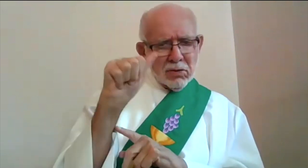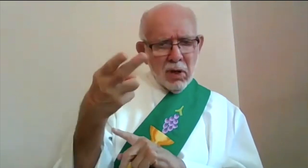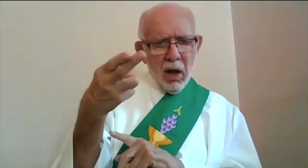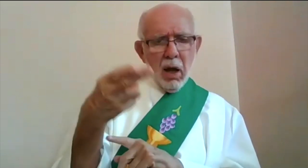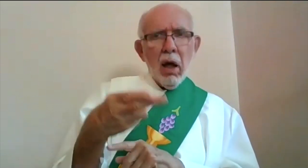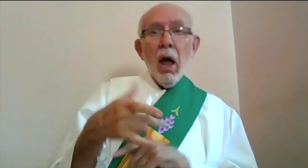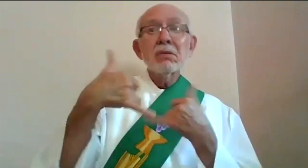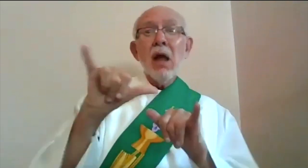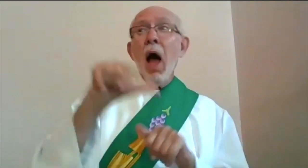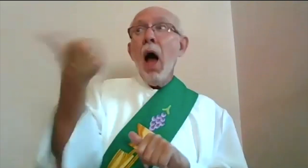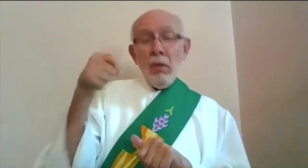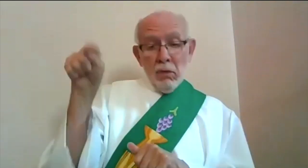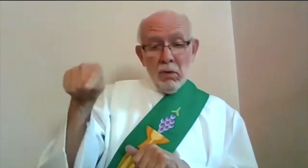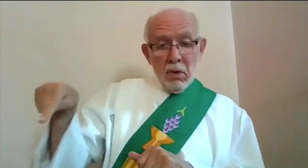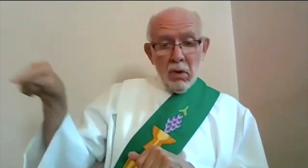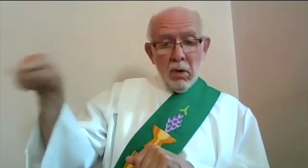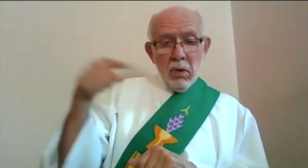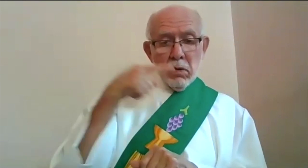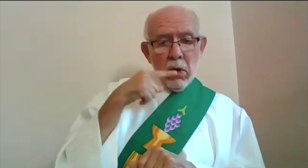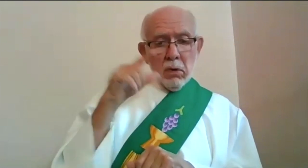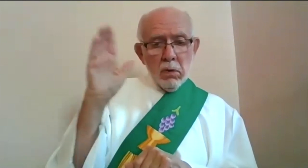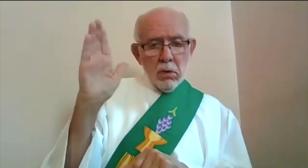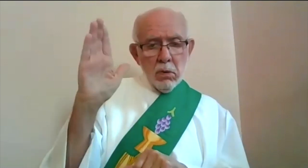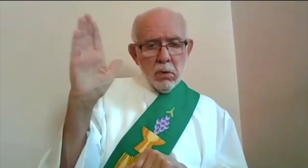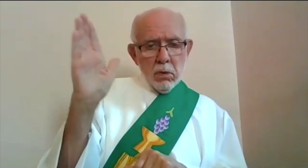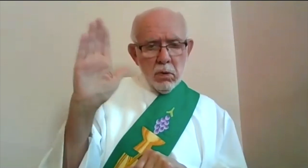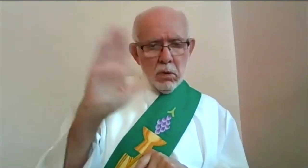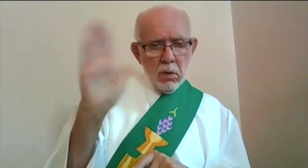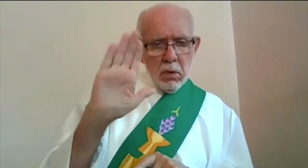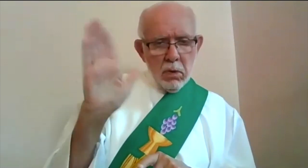Elijah, and still others